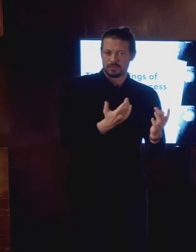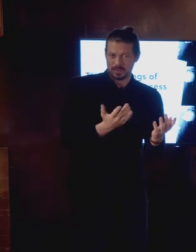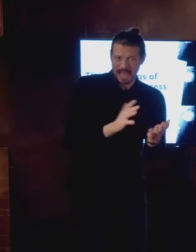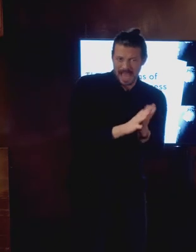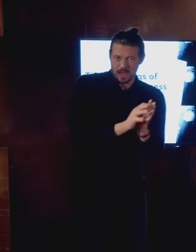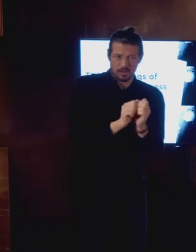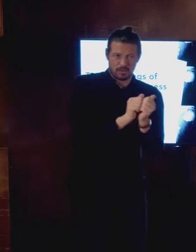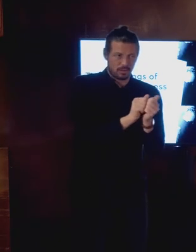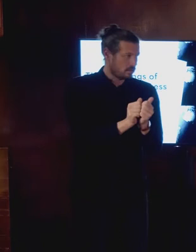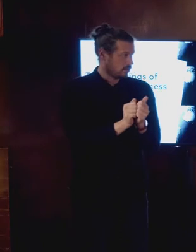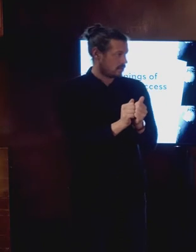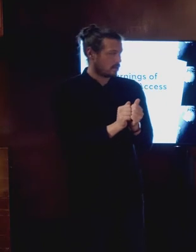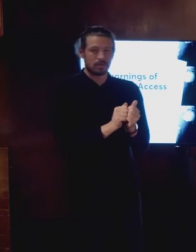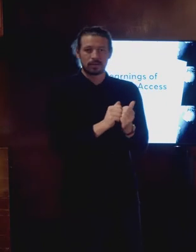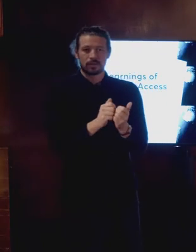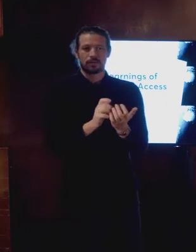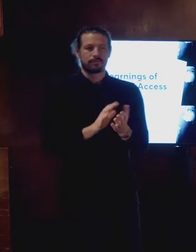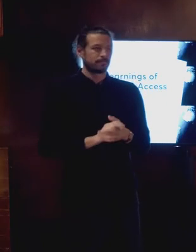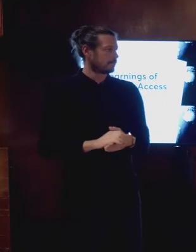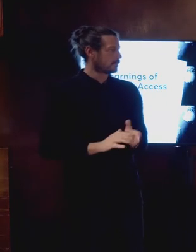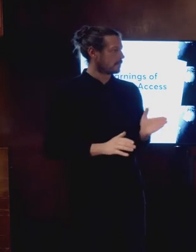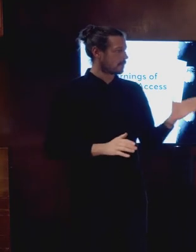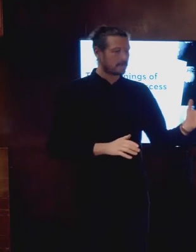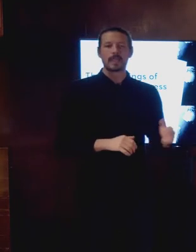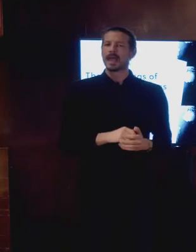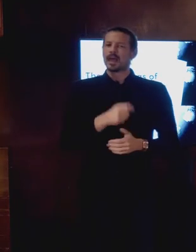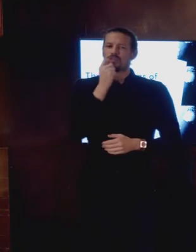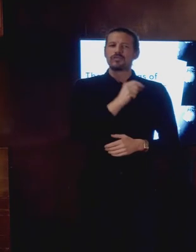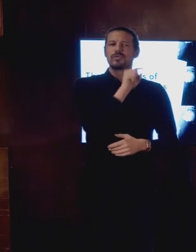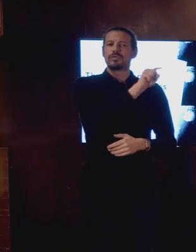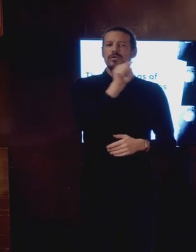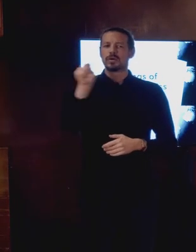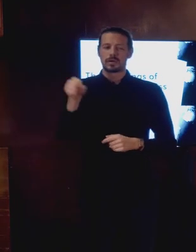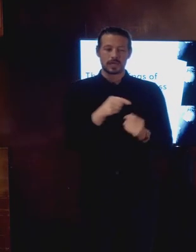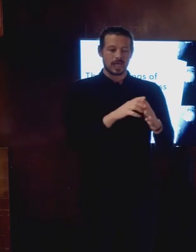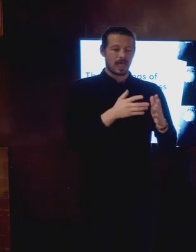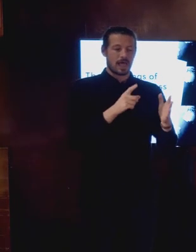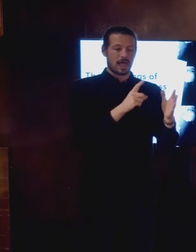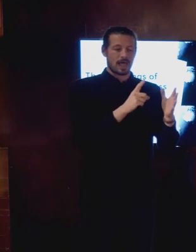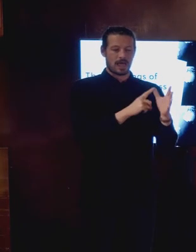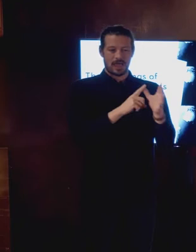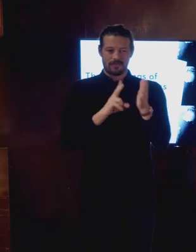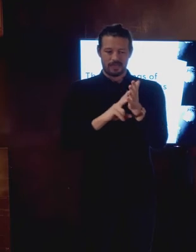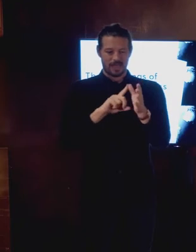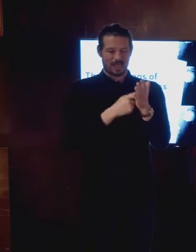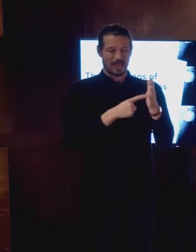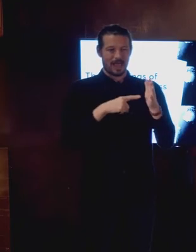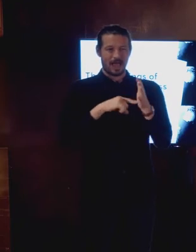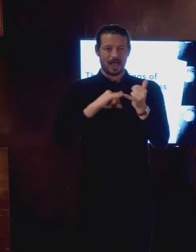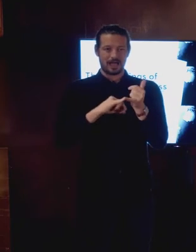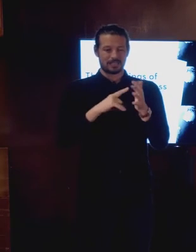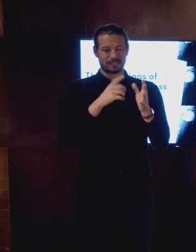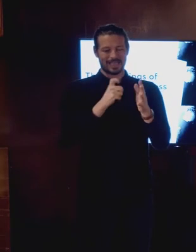collaborate together and to add embed access from the start? There's probably a couple of places you can go to. There's Arts Access, which is an organisation here in